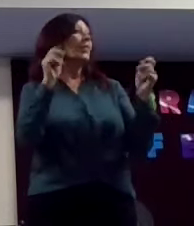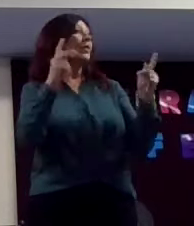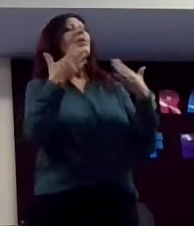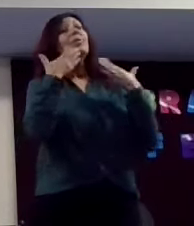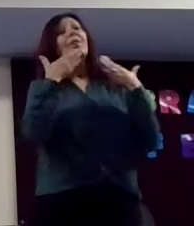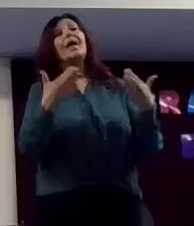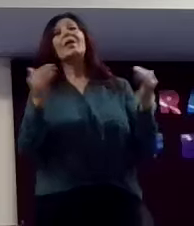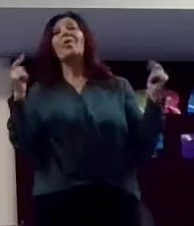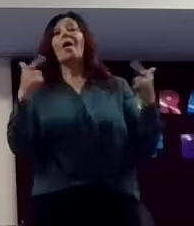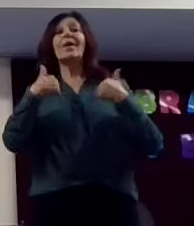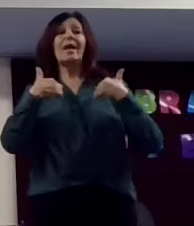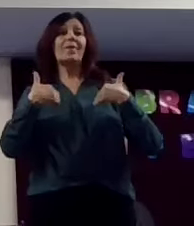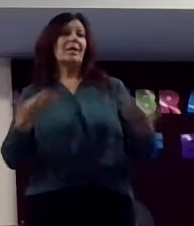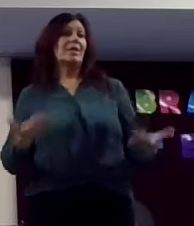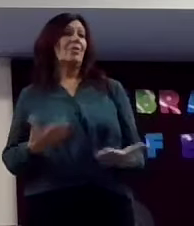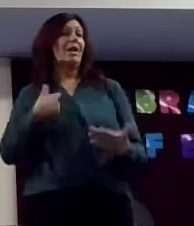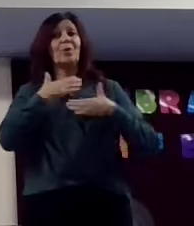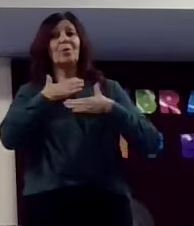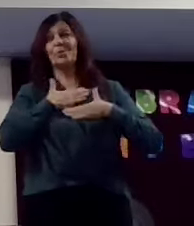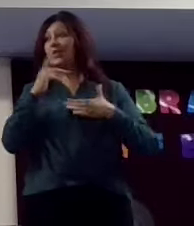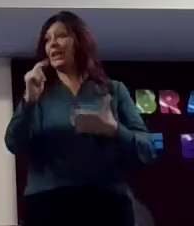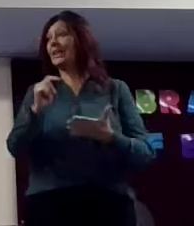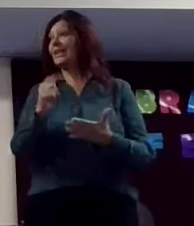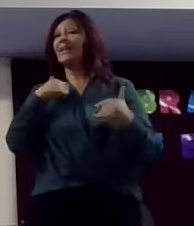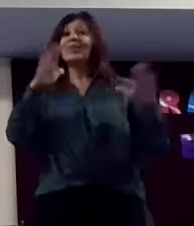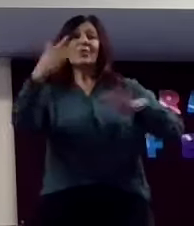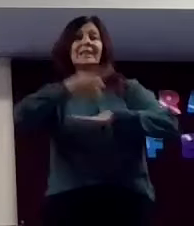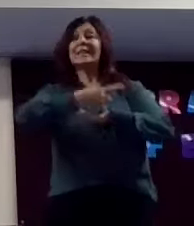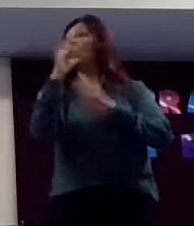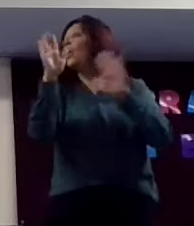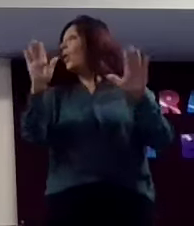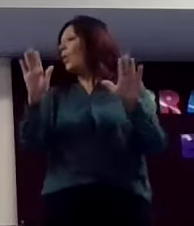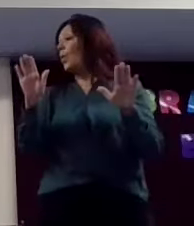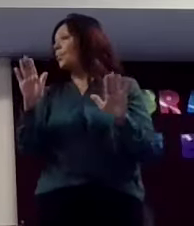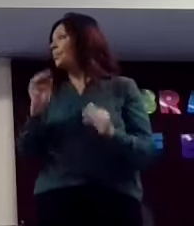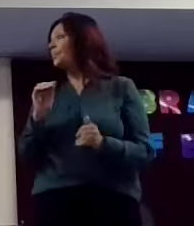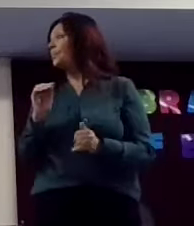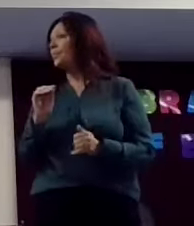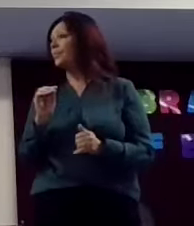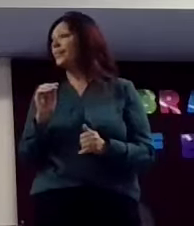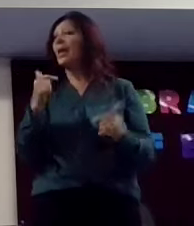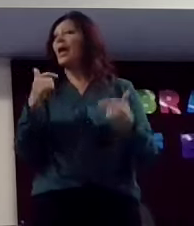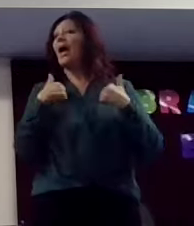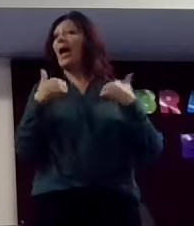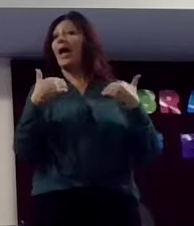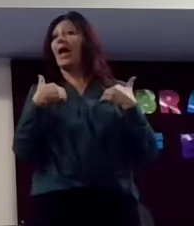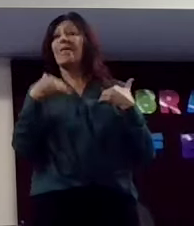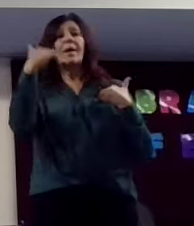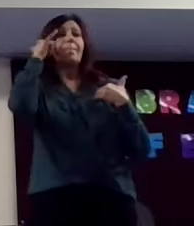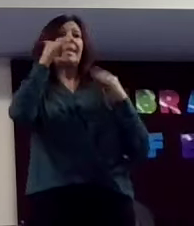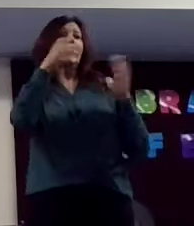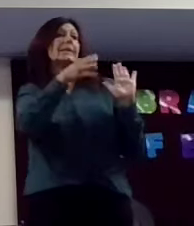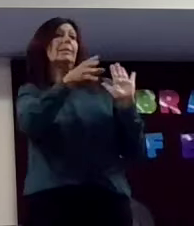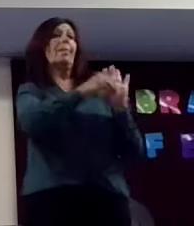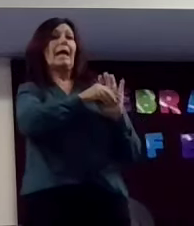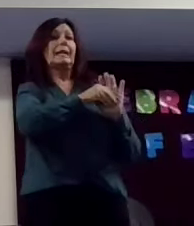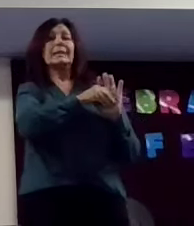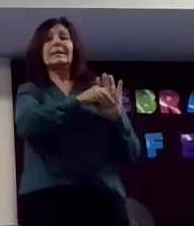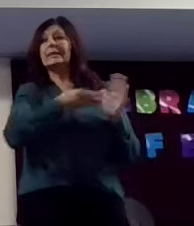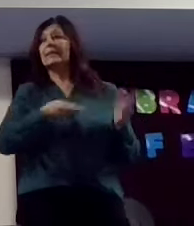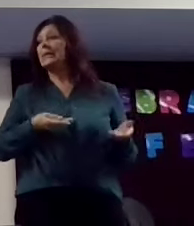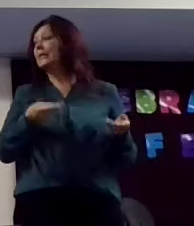Okay. Well, thank you all for having me. I really appreciate it. Have a great day. Oh, I have bills magnets. I don't hand